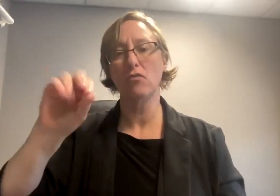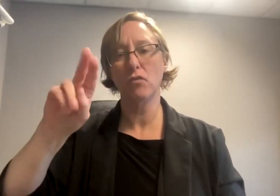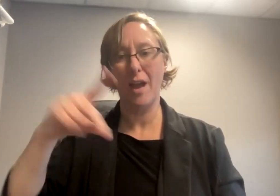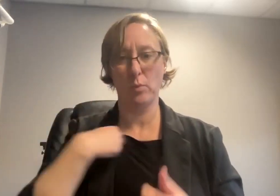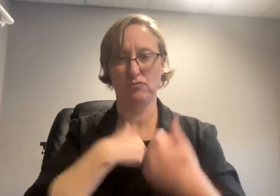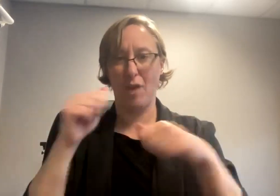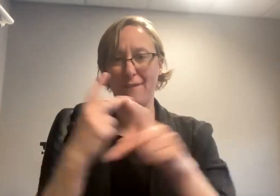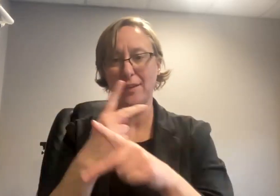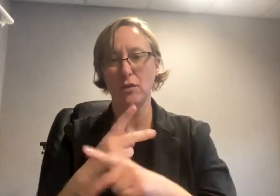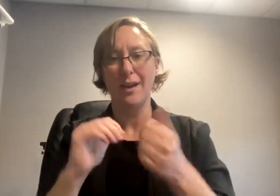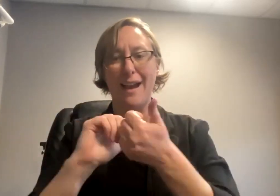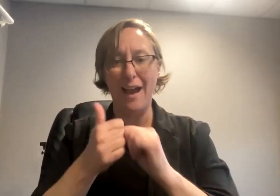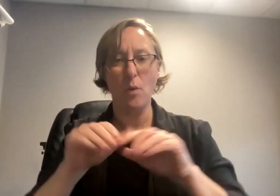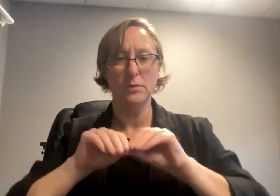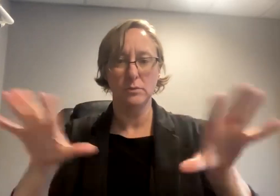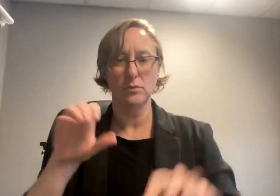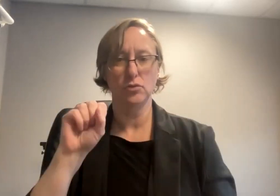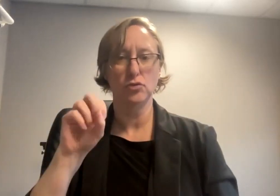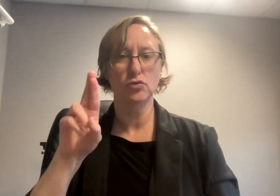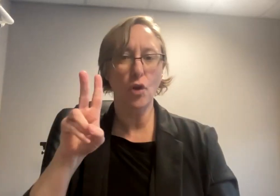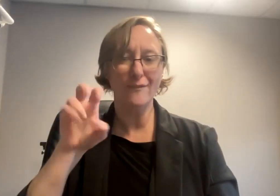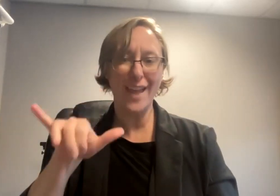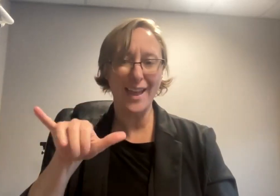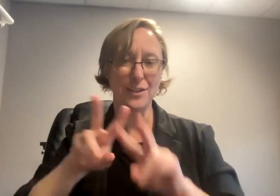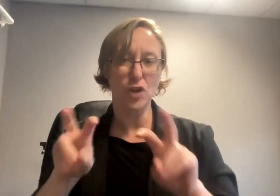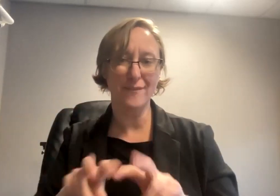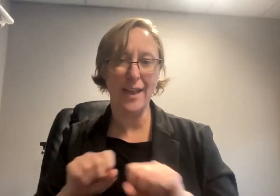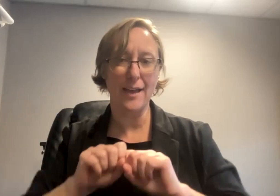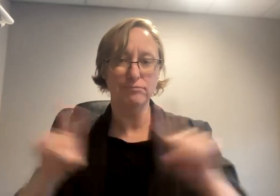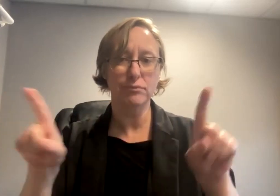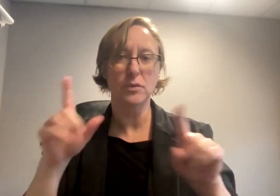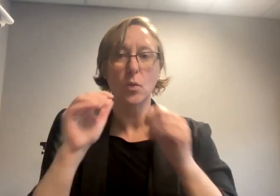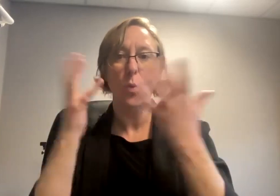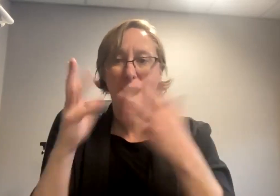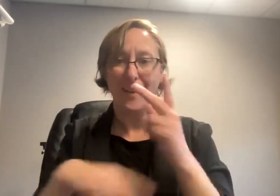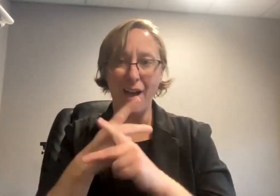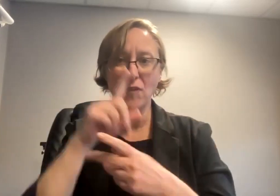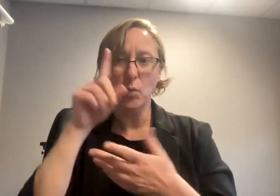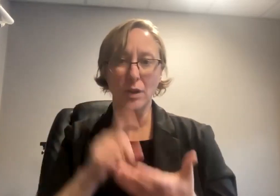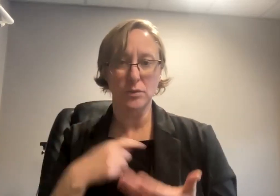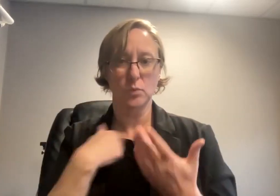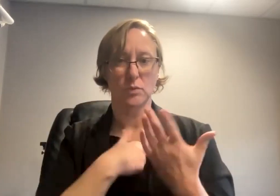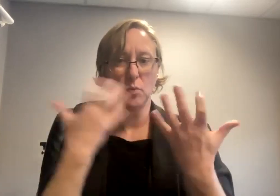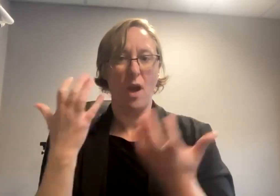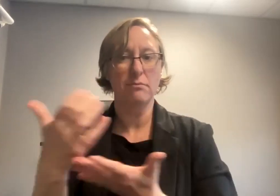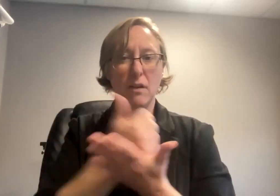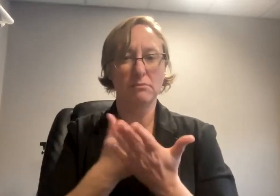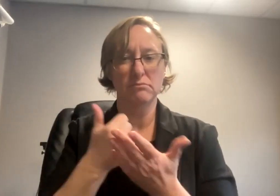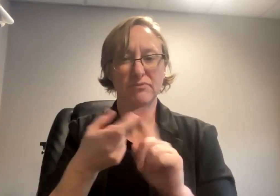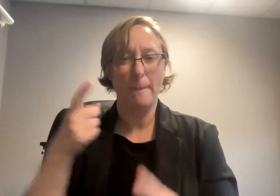set. This discussion is related to the second round of meetings and also sending out the